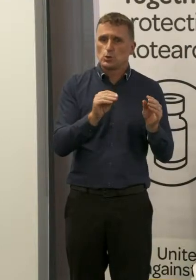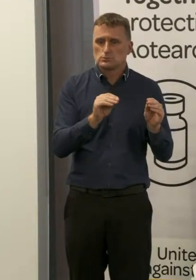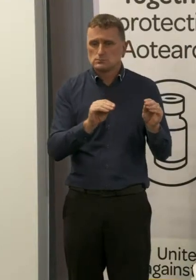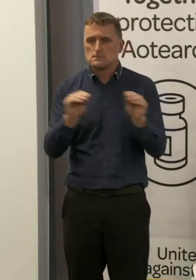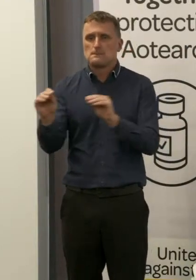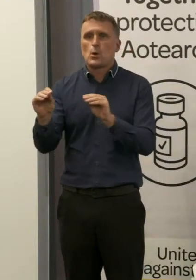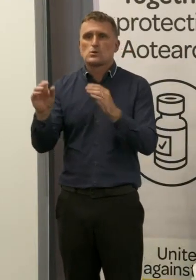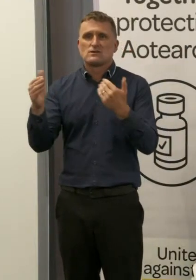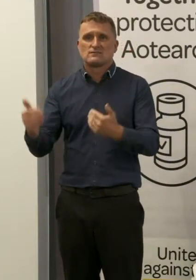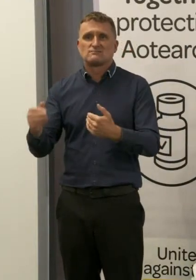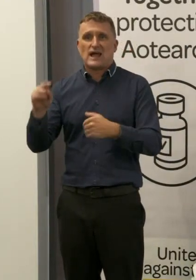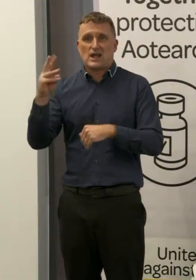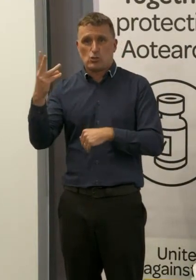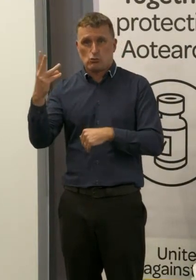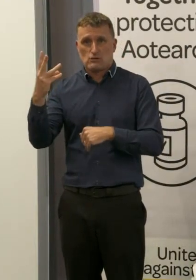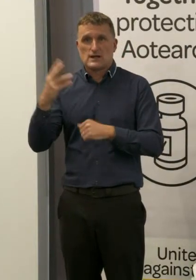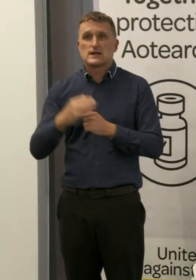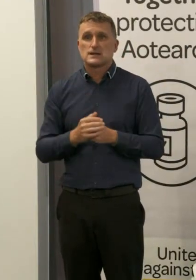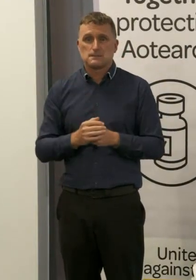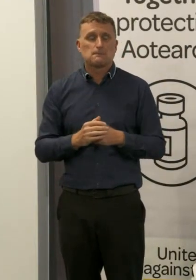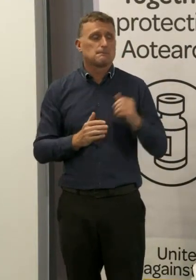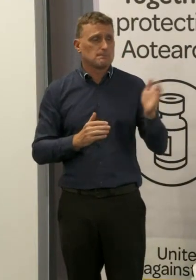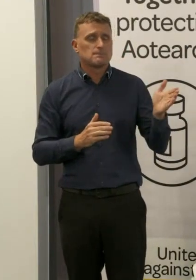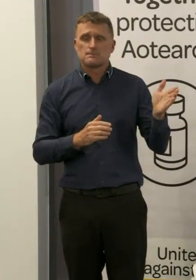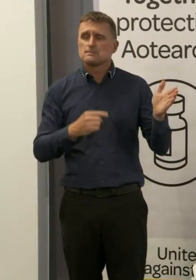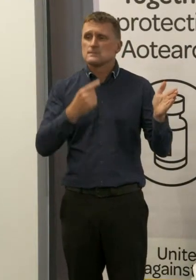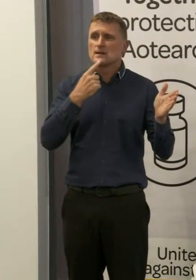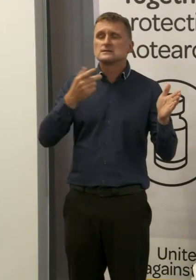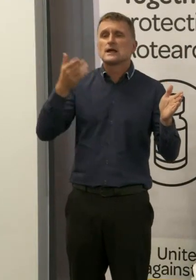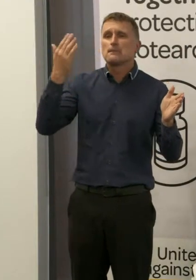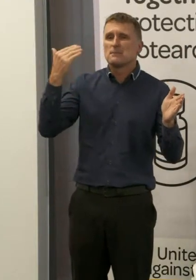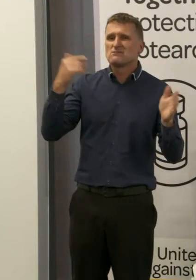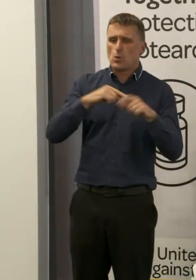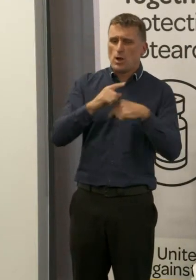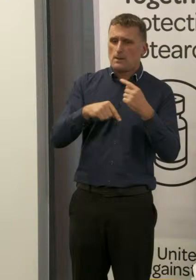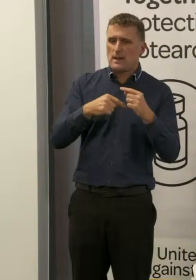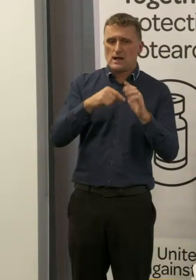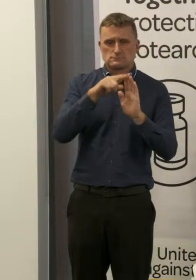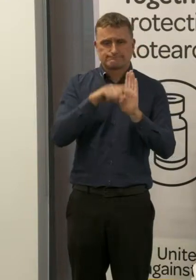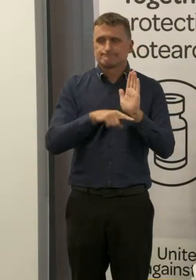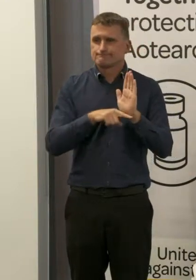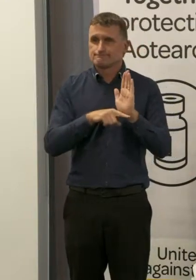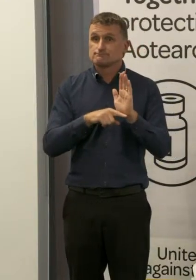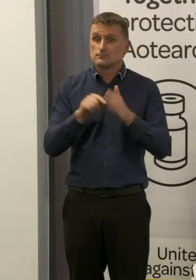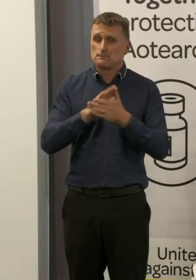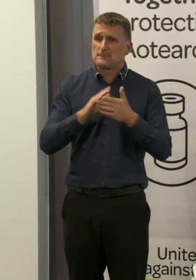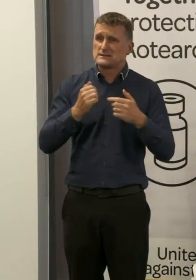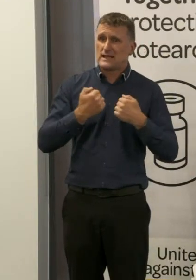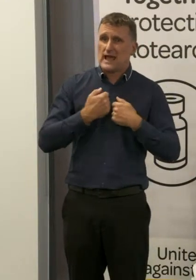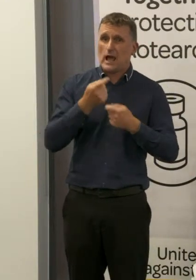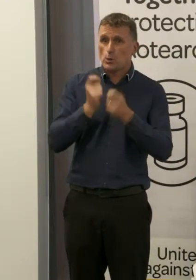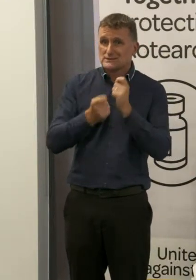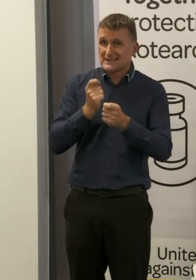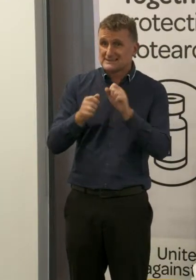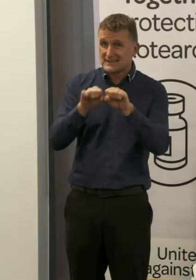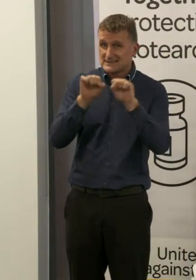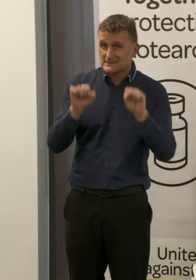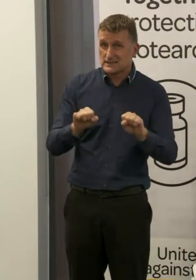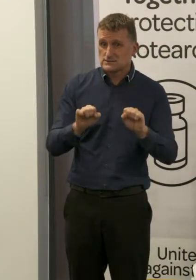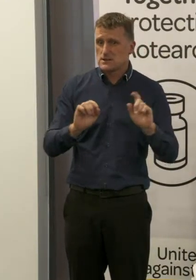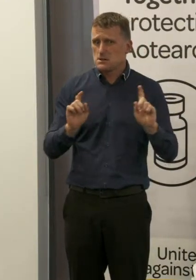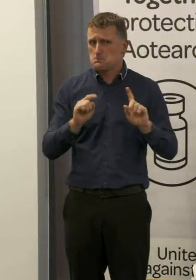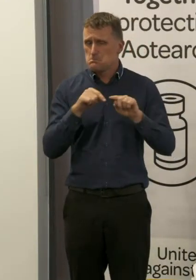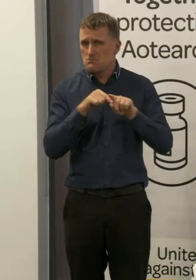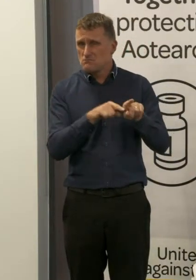settings be? Similar to those that have been laid out already, but it's very much around our capacity and our testing system, what's happening with